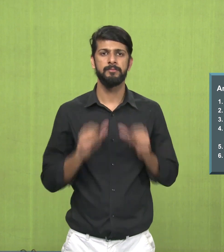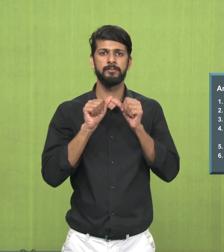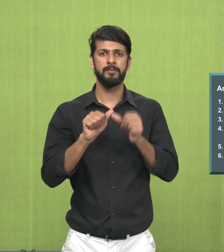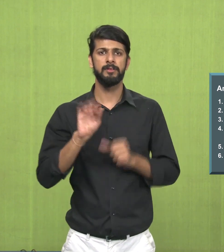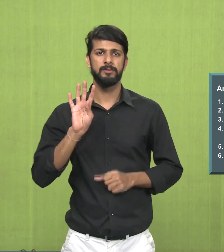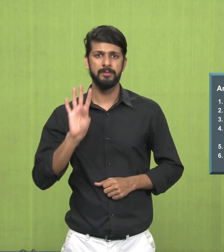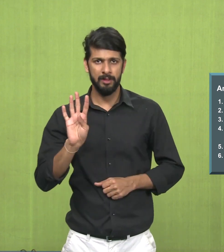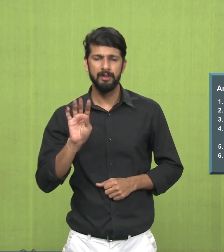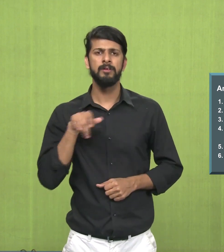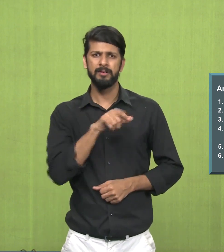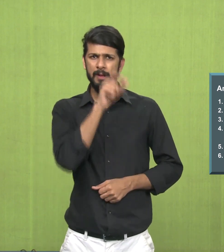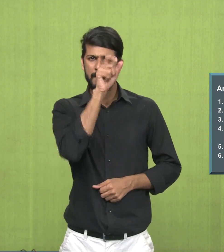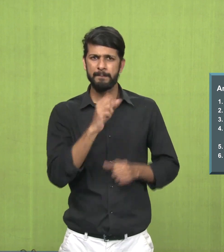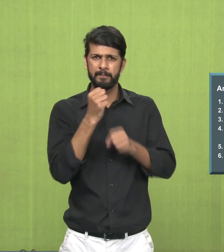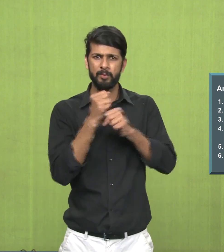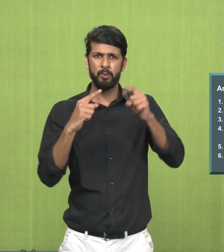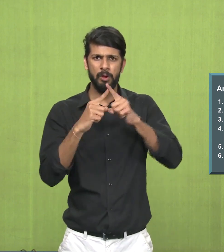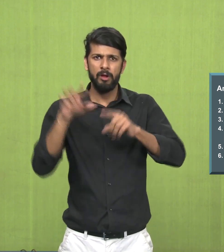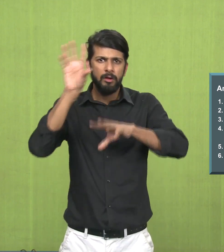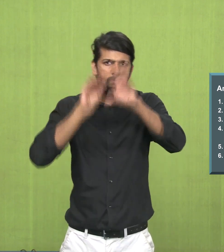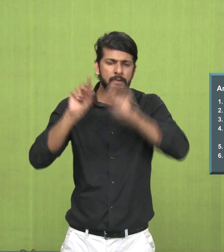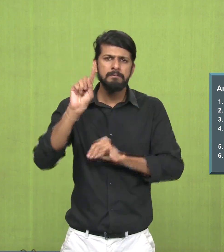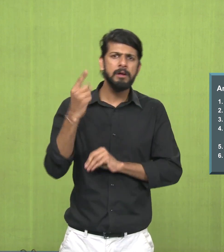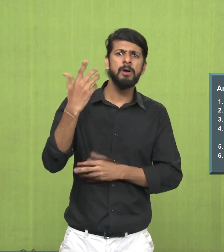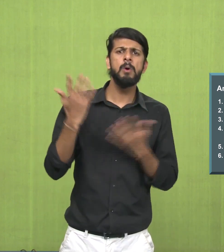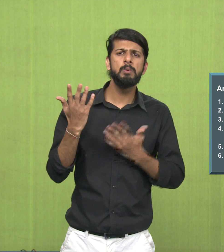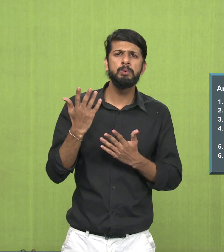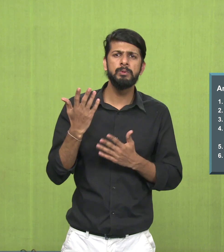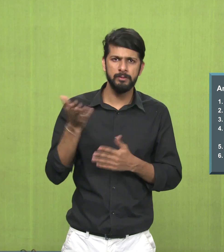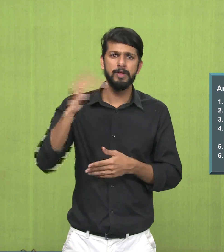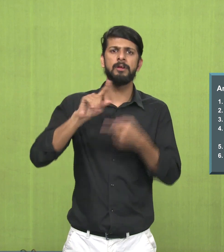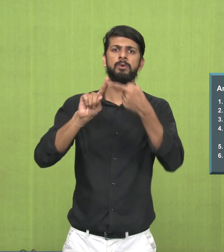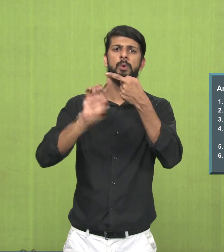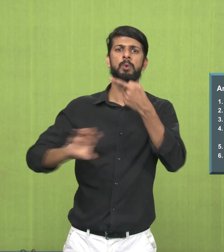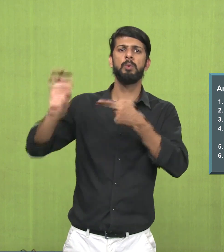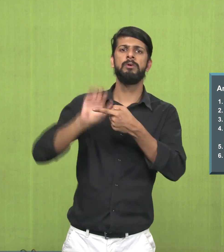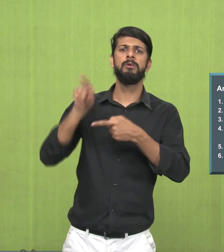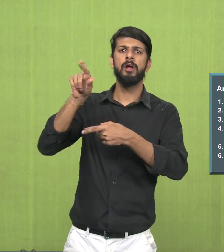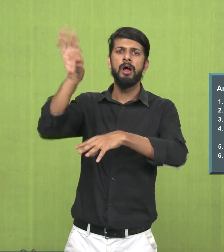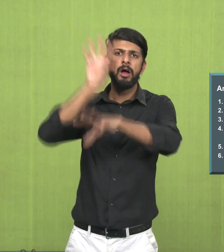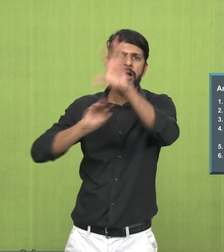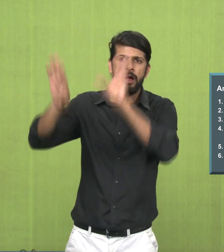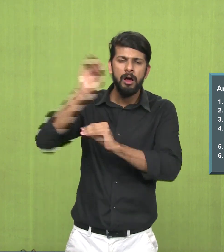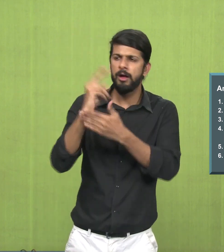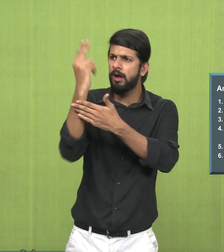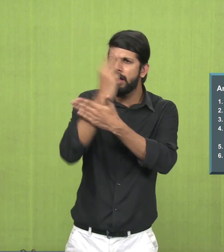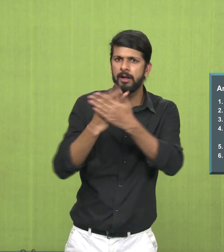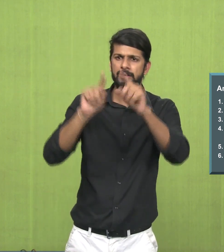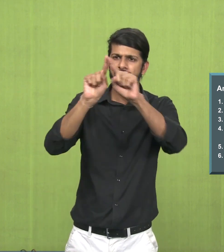Answer number 4, Gagendranath was one of the first painters to start experimenting with the popular